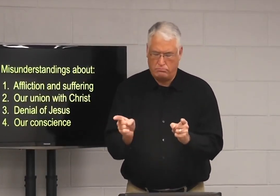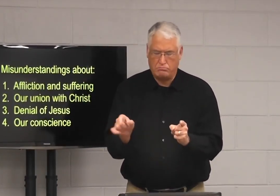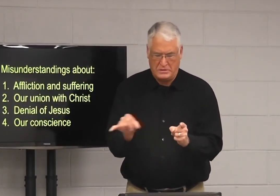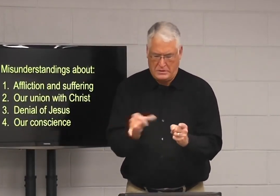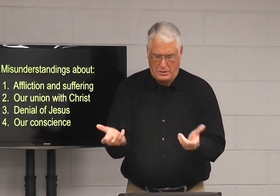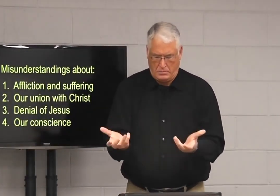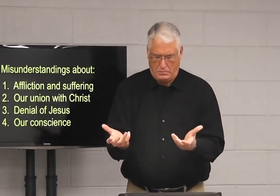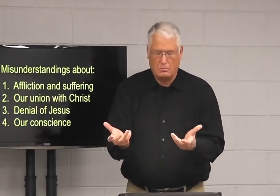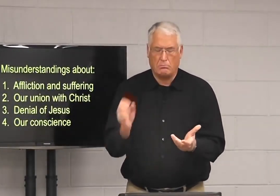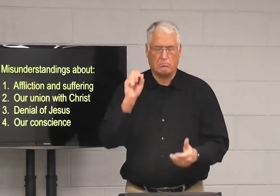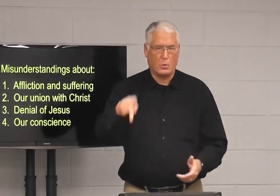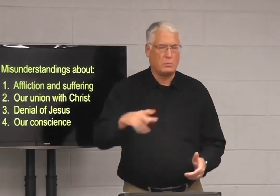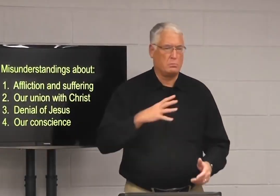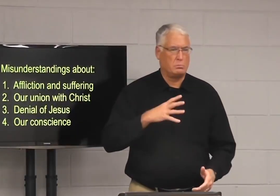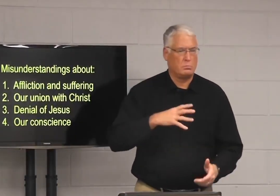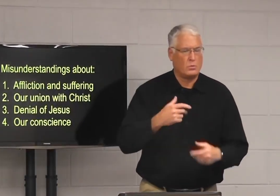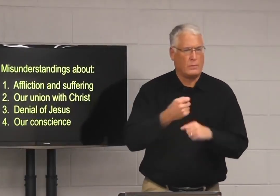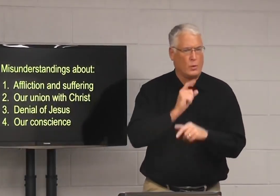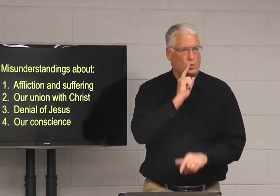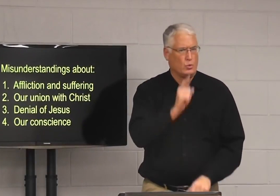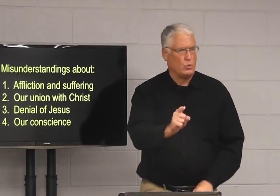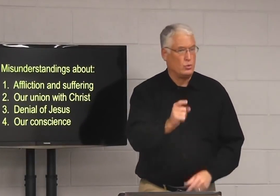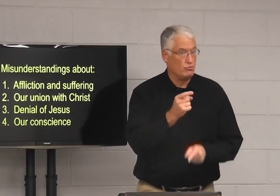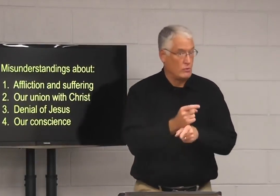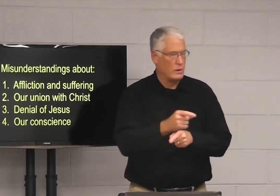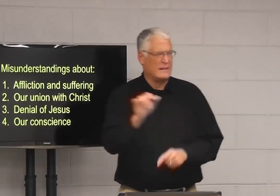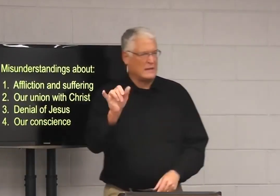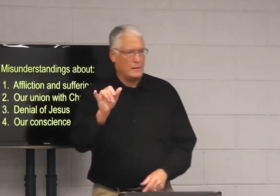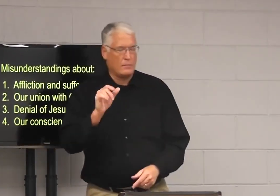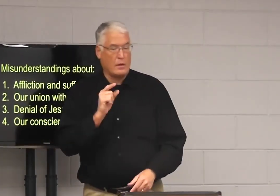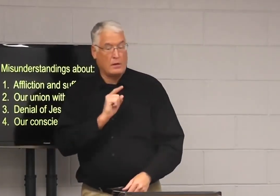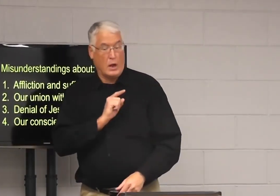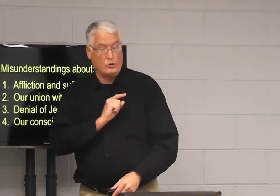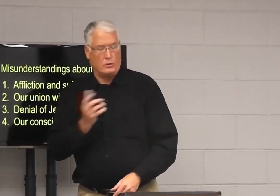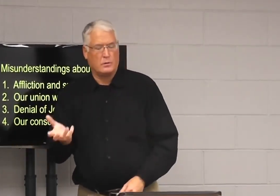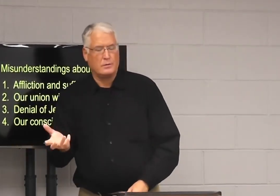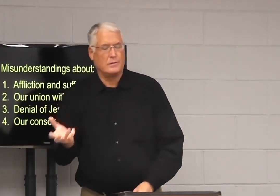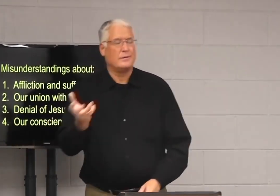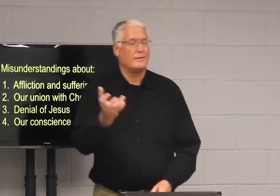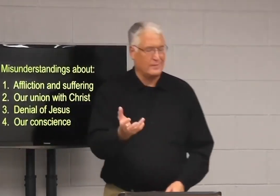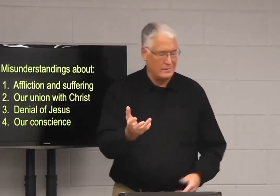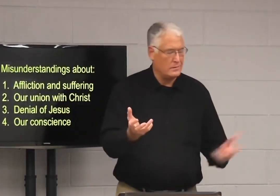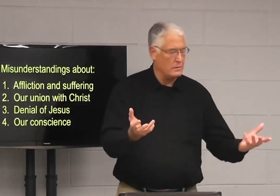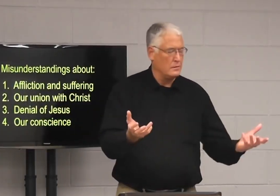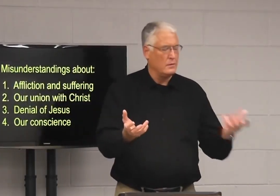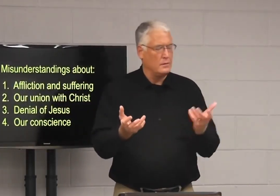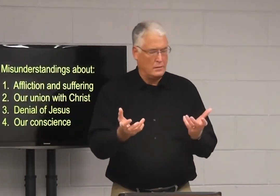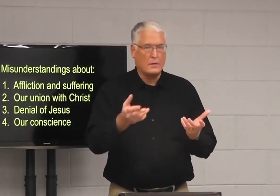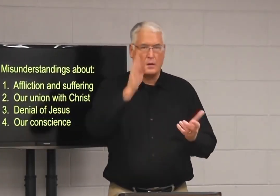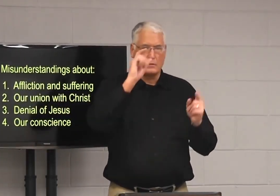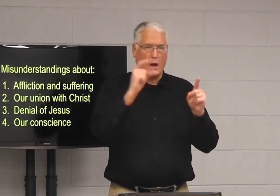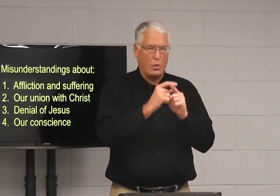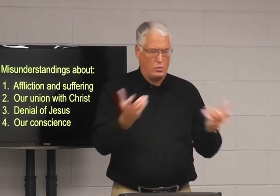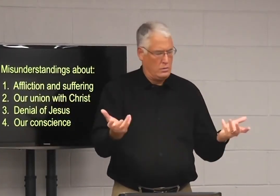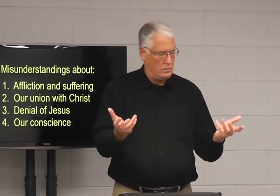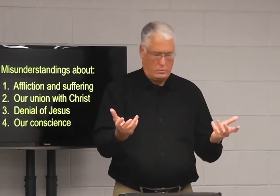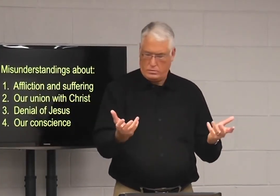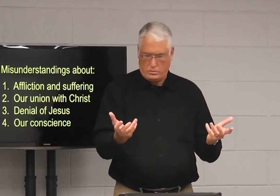both point north. You have to make sure, right? Same as our conscience, we bring it together with